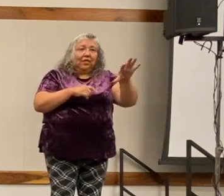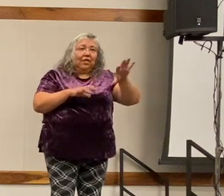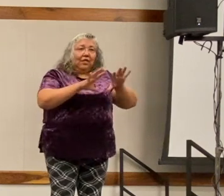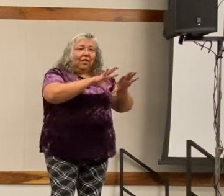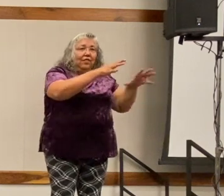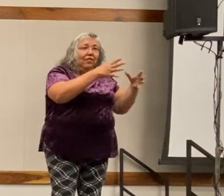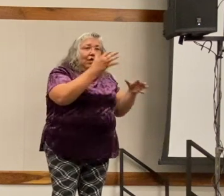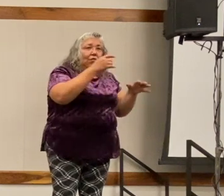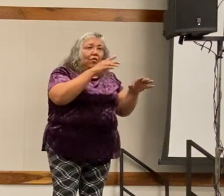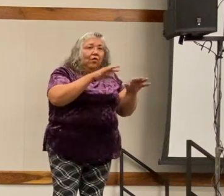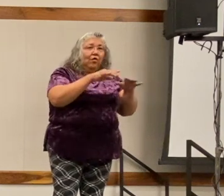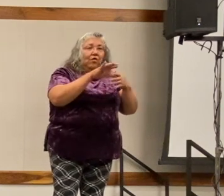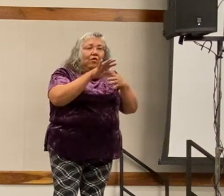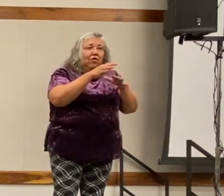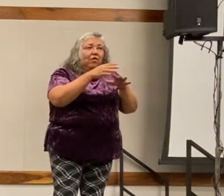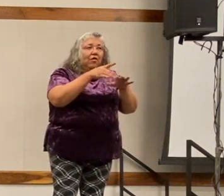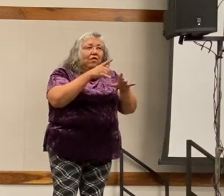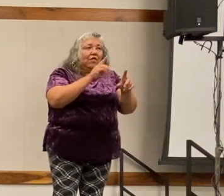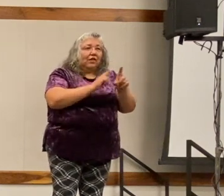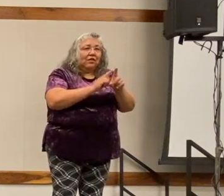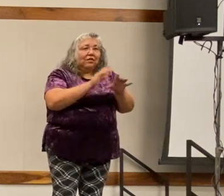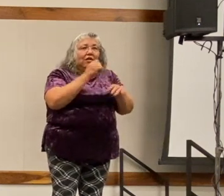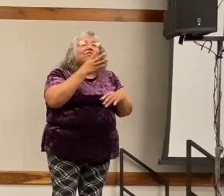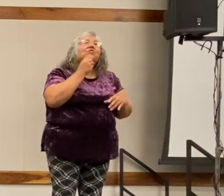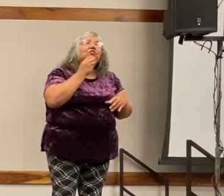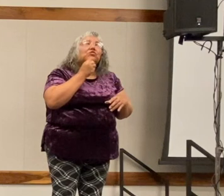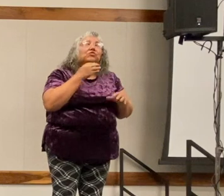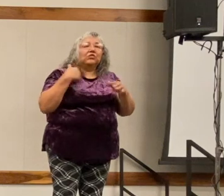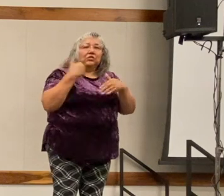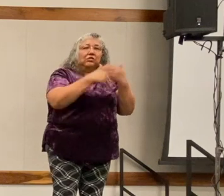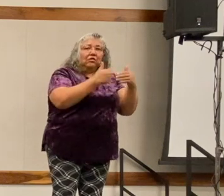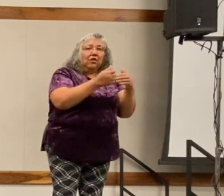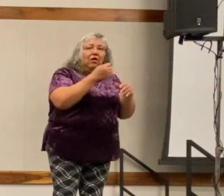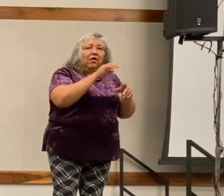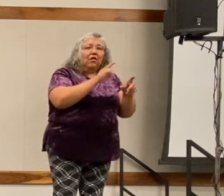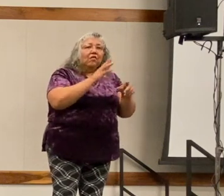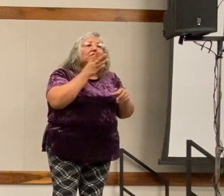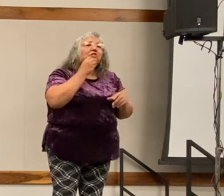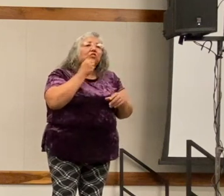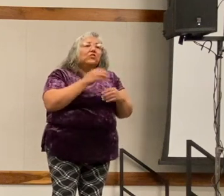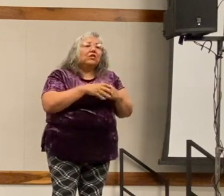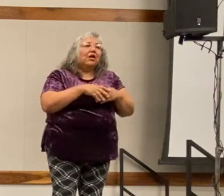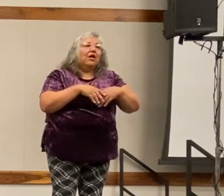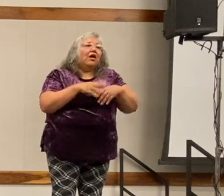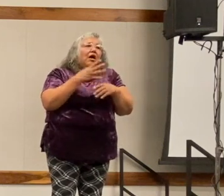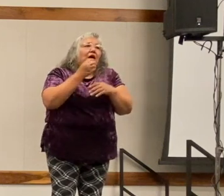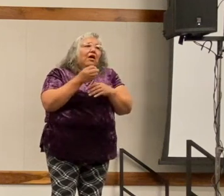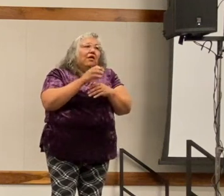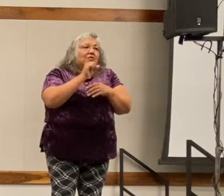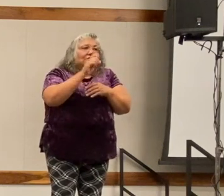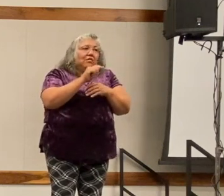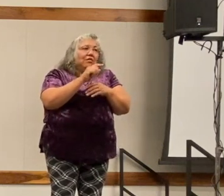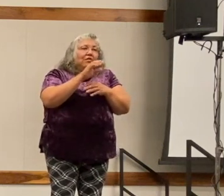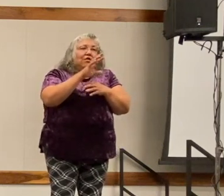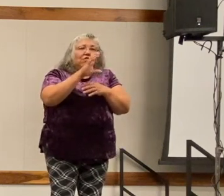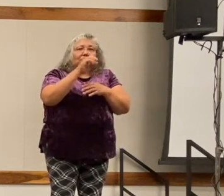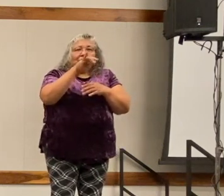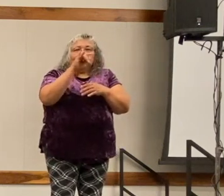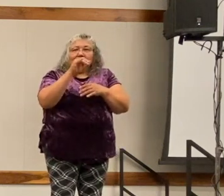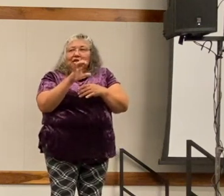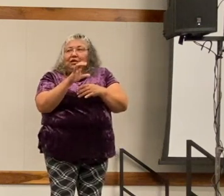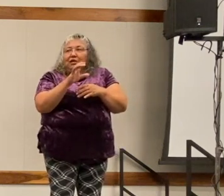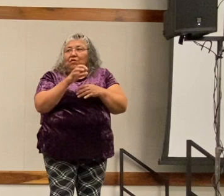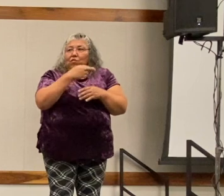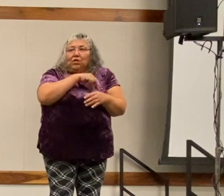they were the descendants of the Jews and the people of mixed ancestry and syncretic religious practices. And the